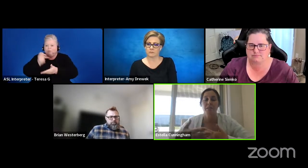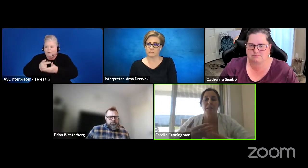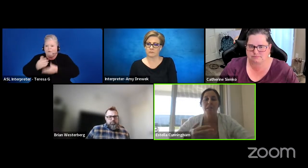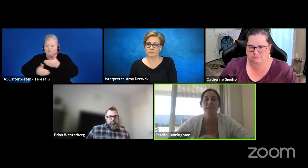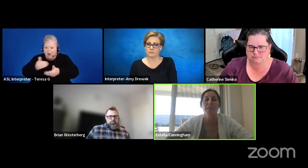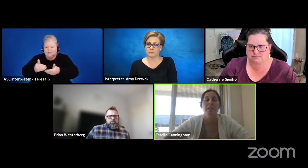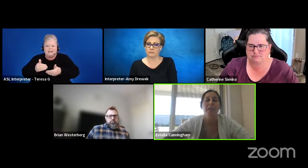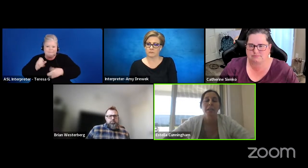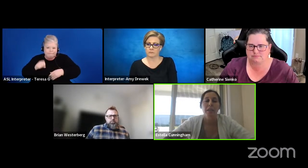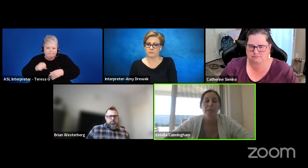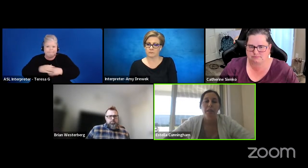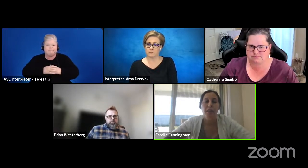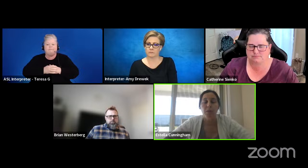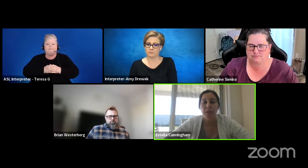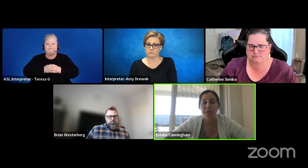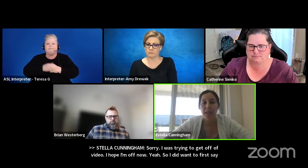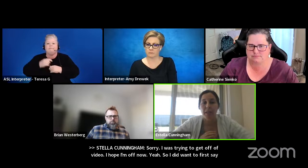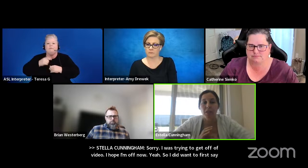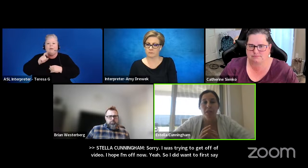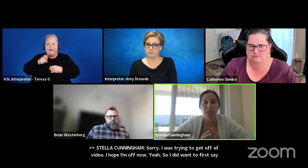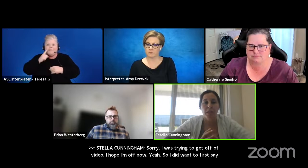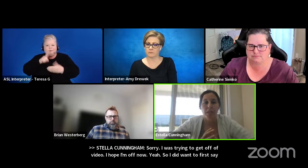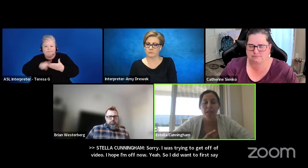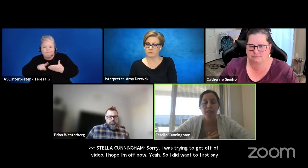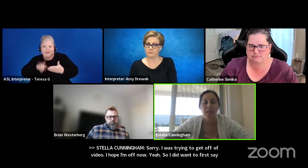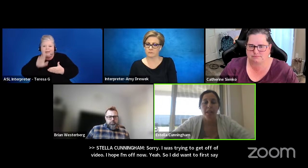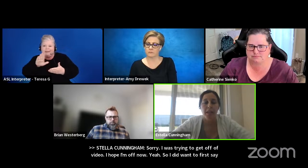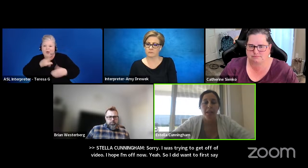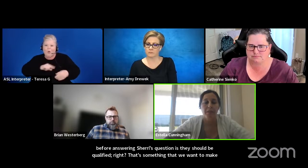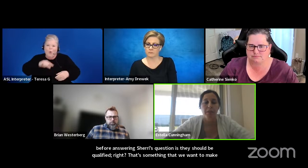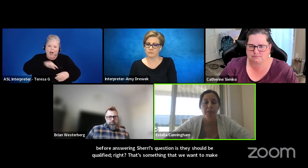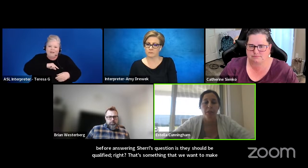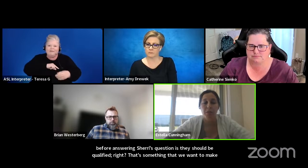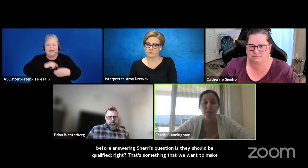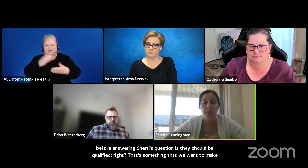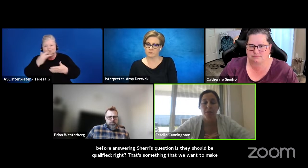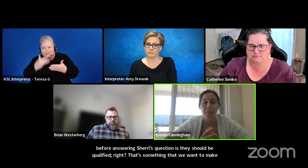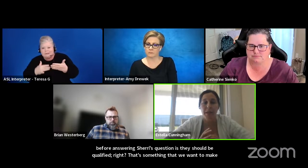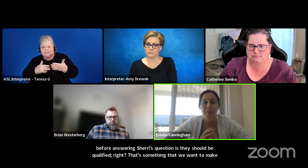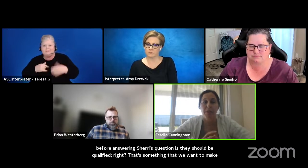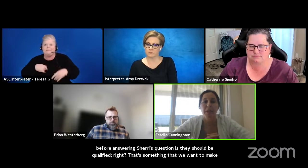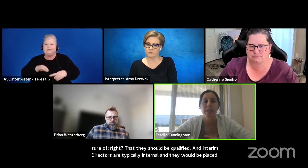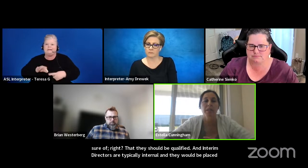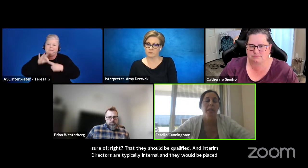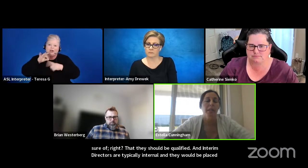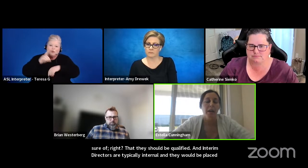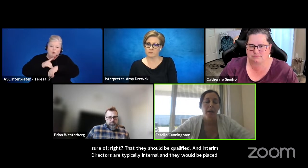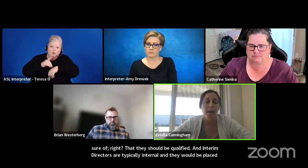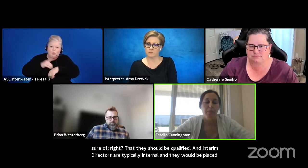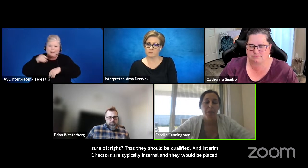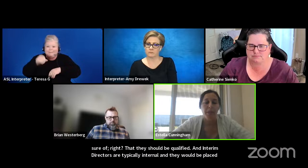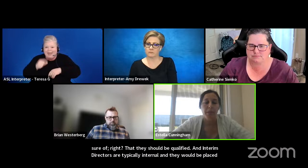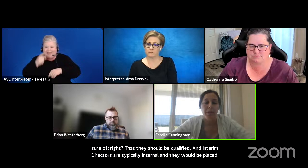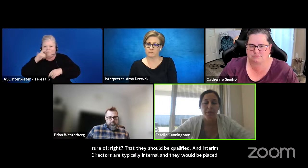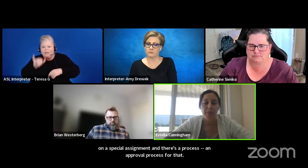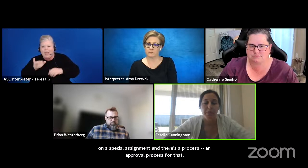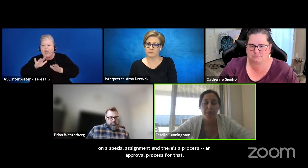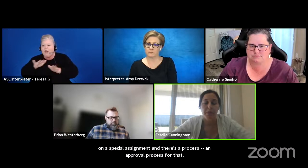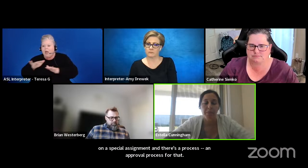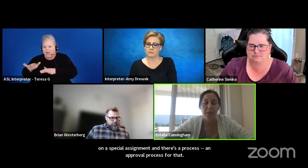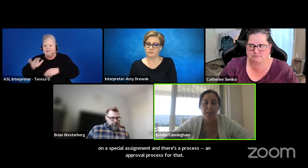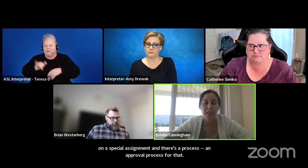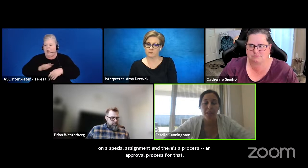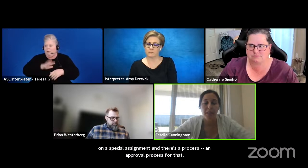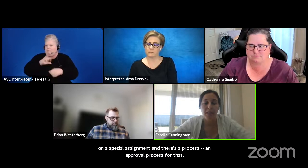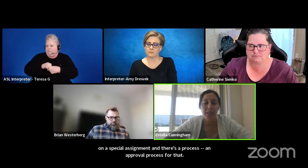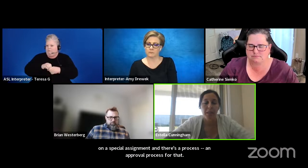is, looking at qualifications, things like that, if there's any special duty pay for it. So that would definitely be part